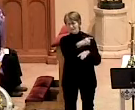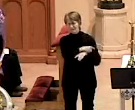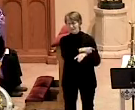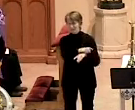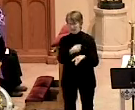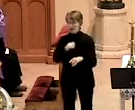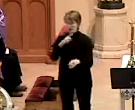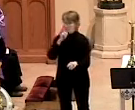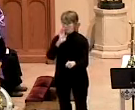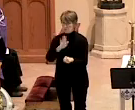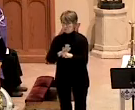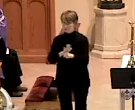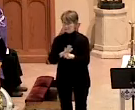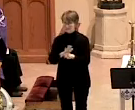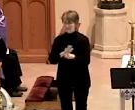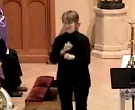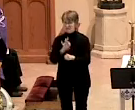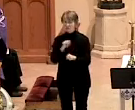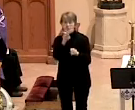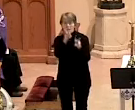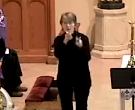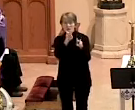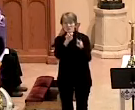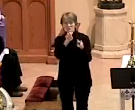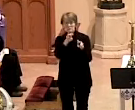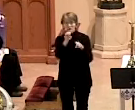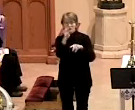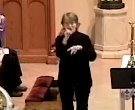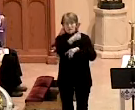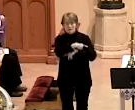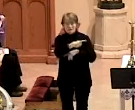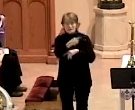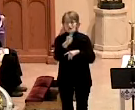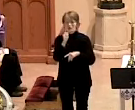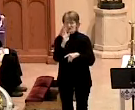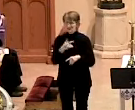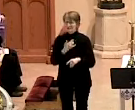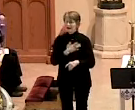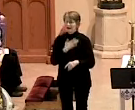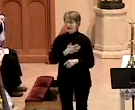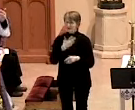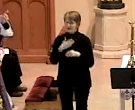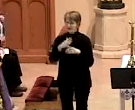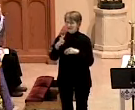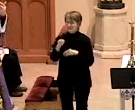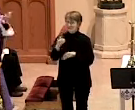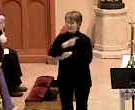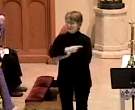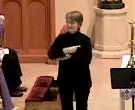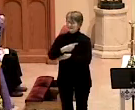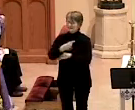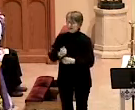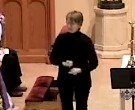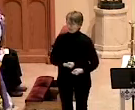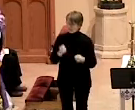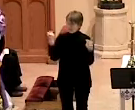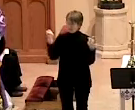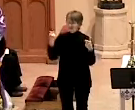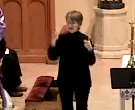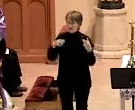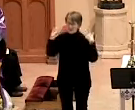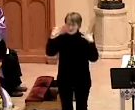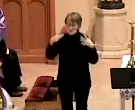going to promise you're going to be a much happier person after those 40 days to get rid of